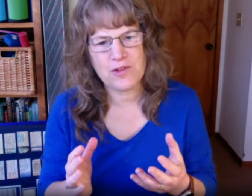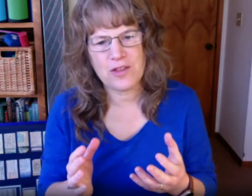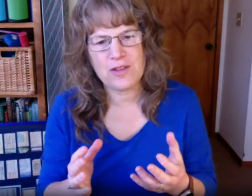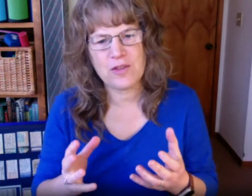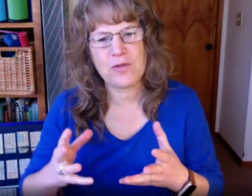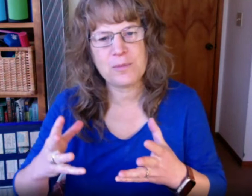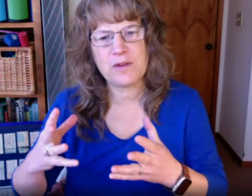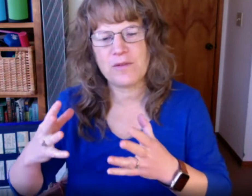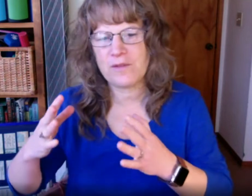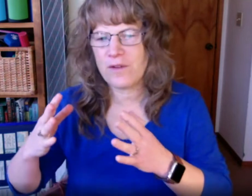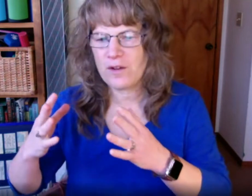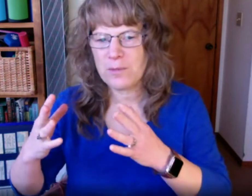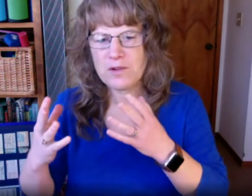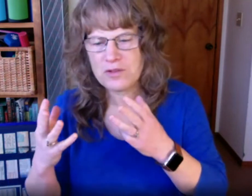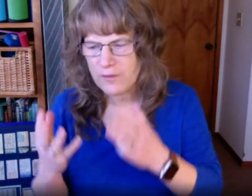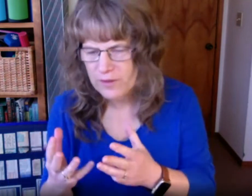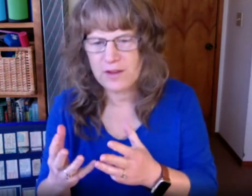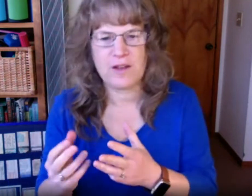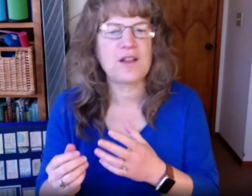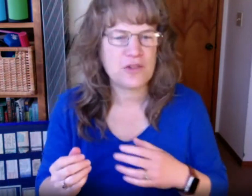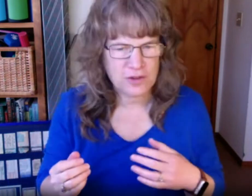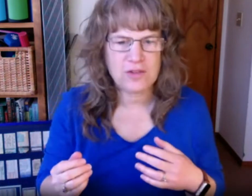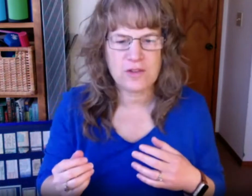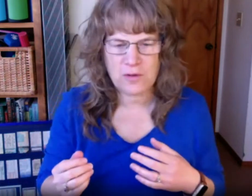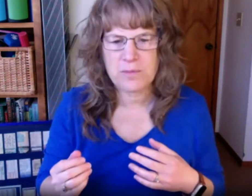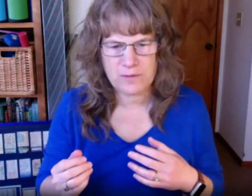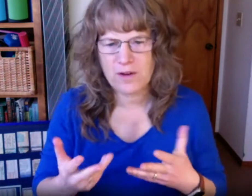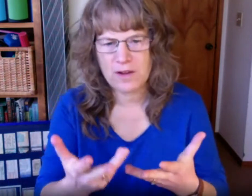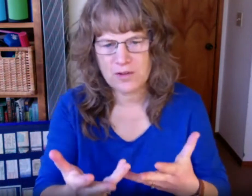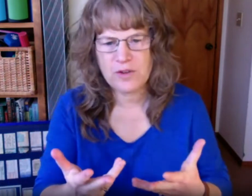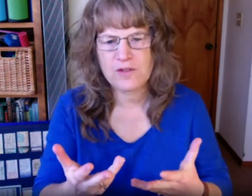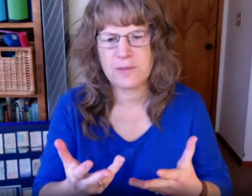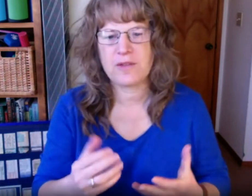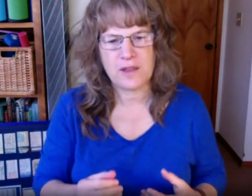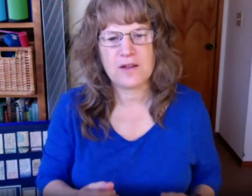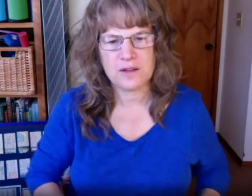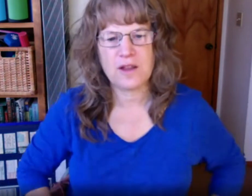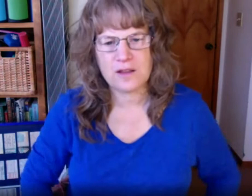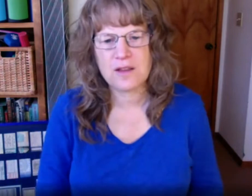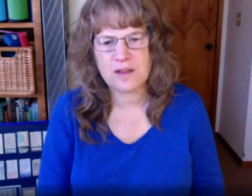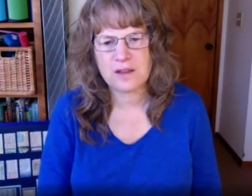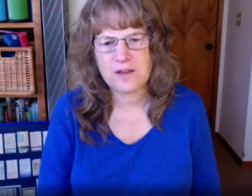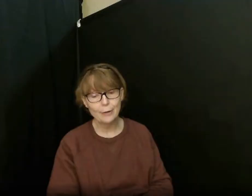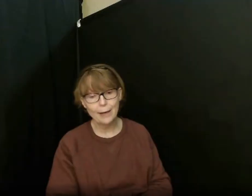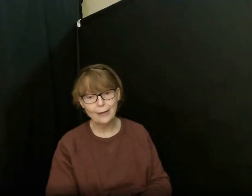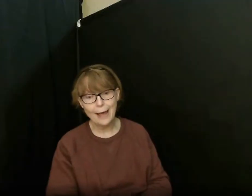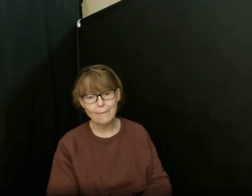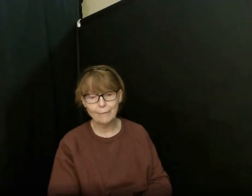it's descriptive very much differently than English is descriptive, right? And you've talked about that. Yeah. Absolutely. You don't have to have every